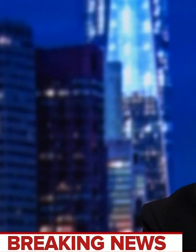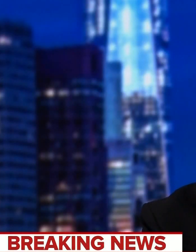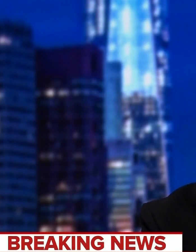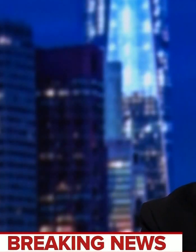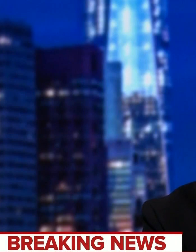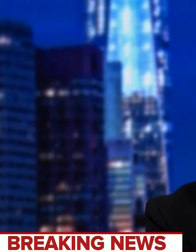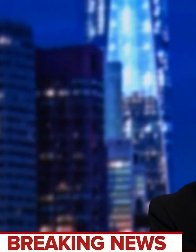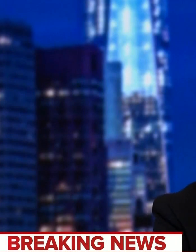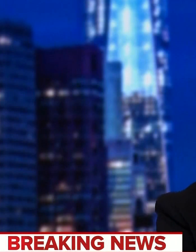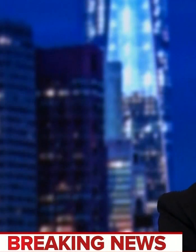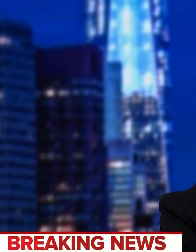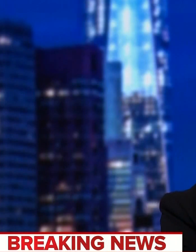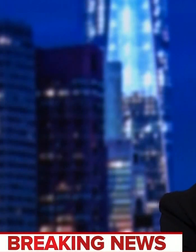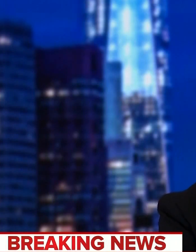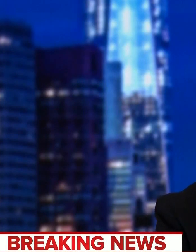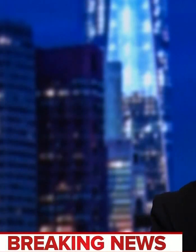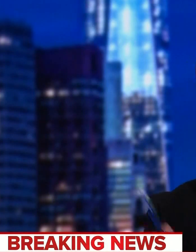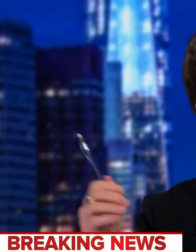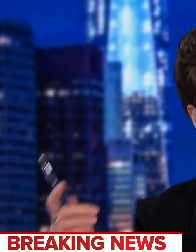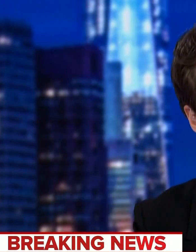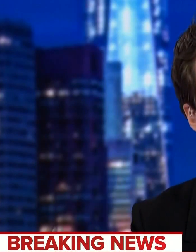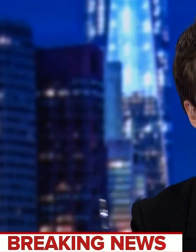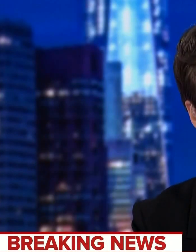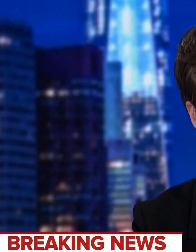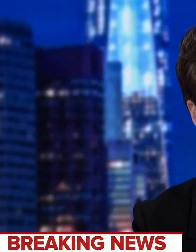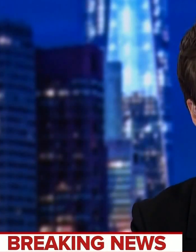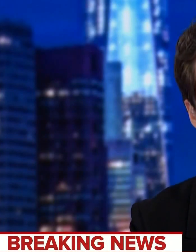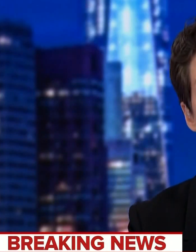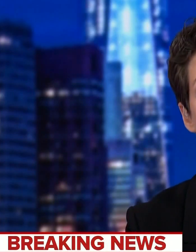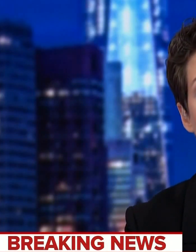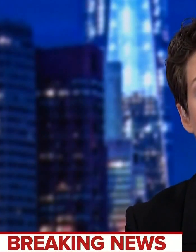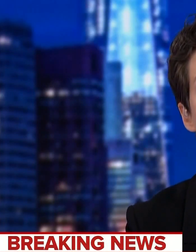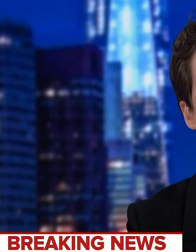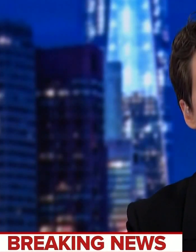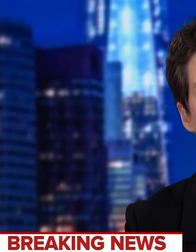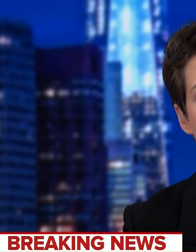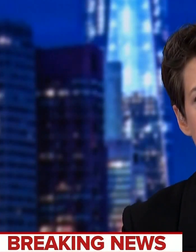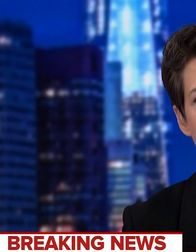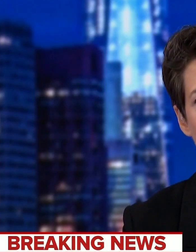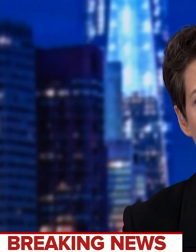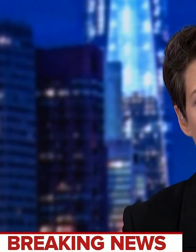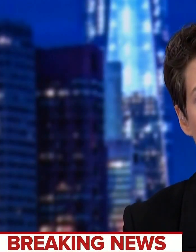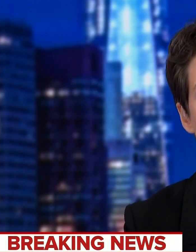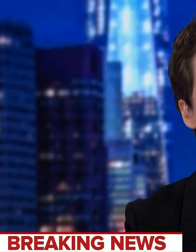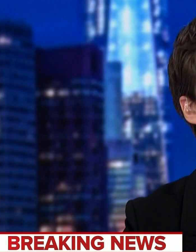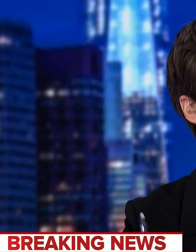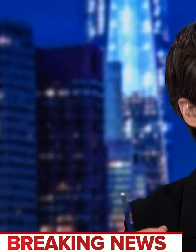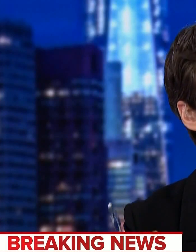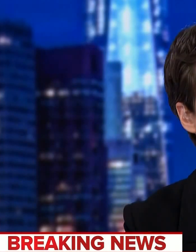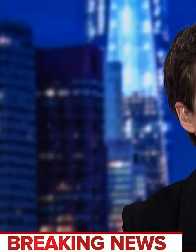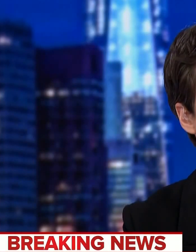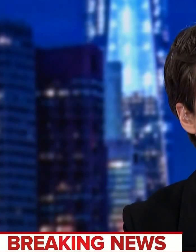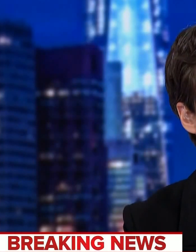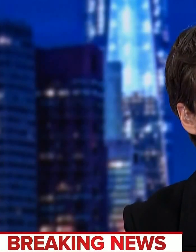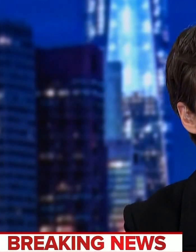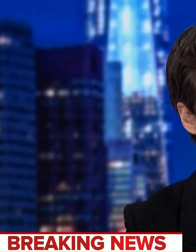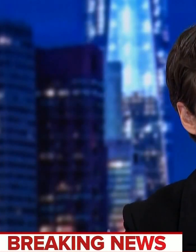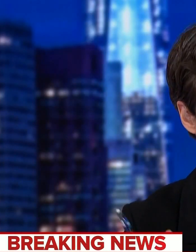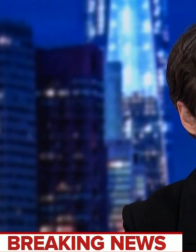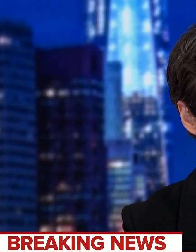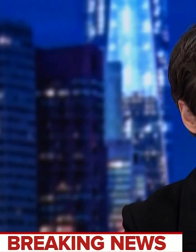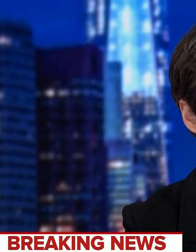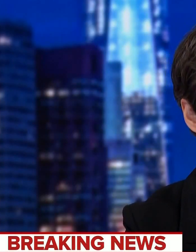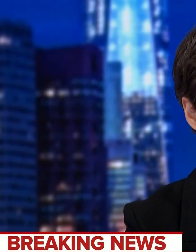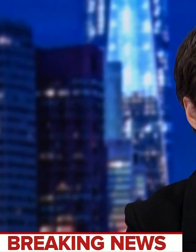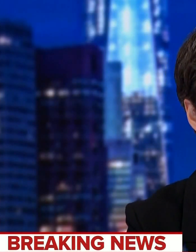other leadership in the House and Senate while an armed mob has taken over the Capitol. The Capitol Police are overrun. There's no federal law